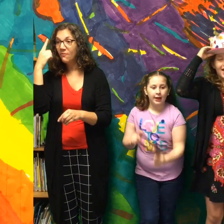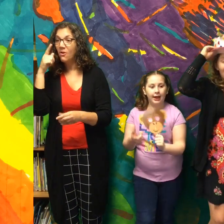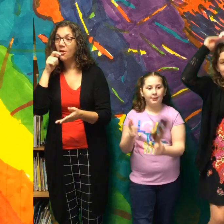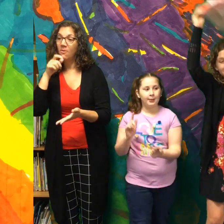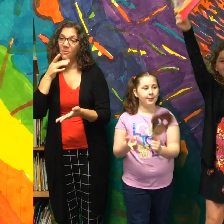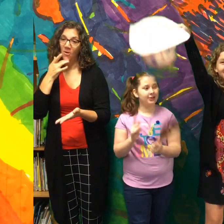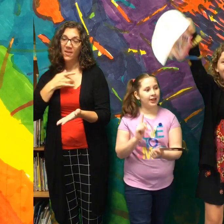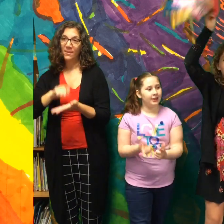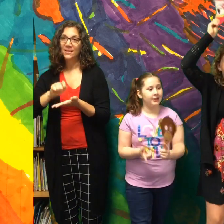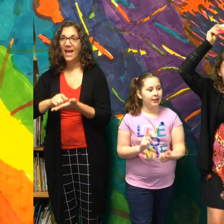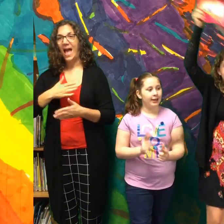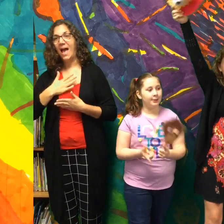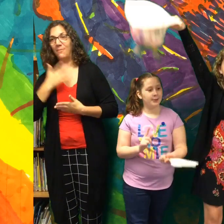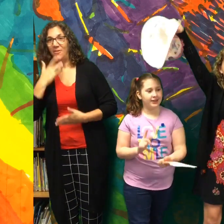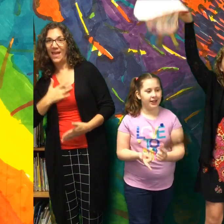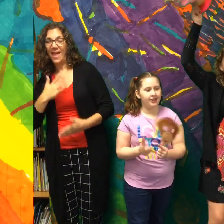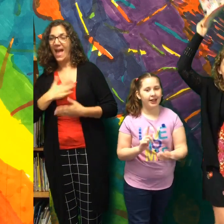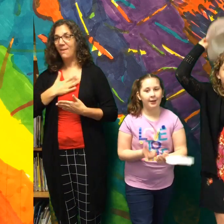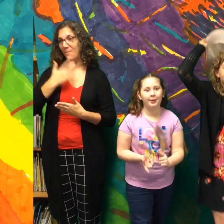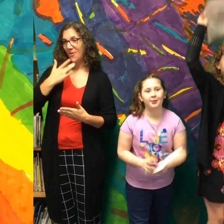pencil. Happy birthday!